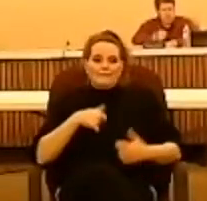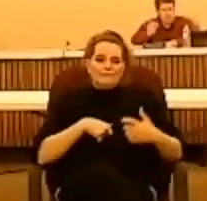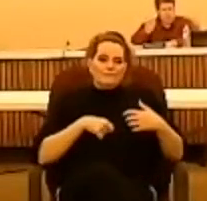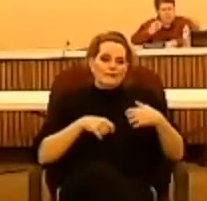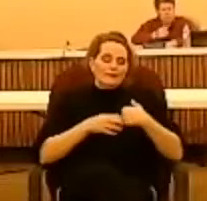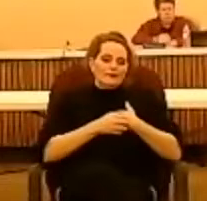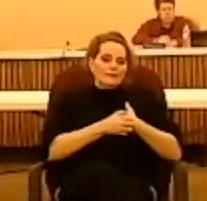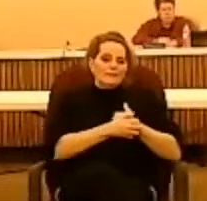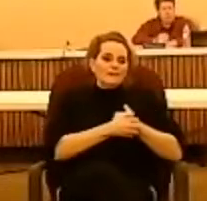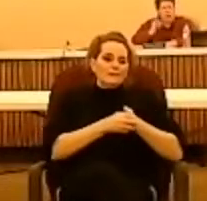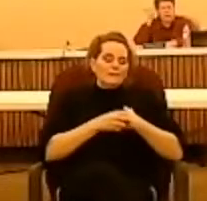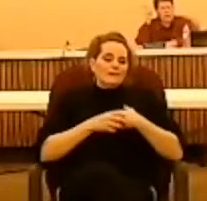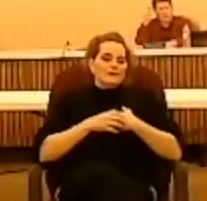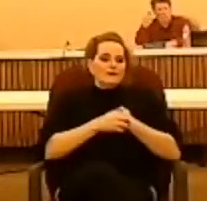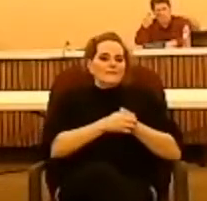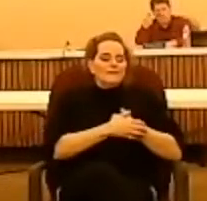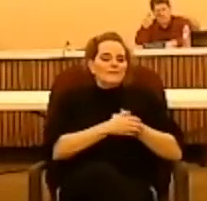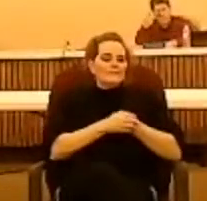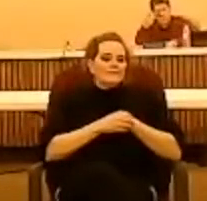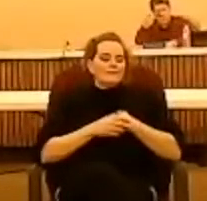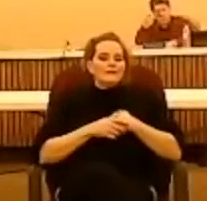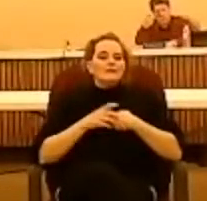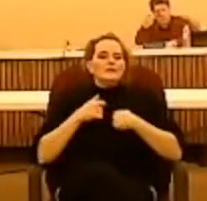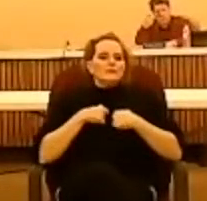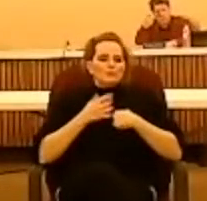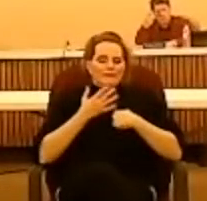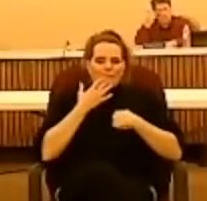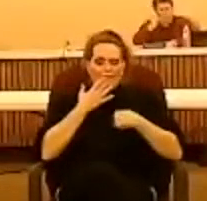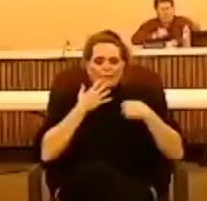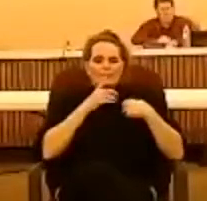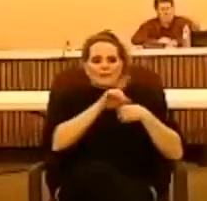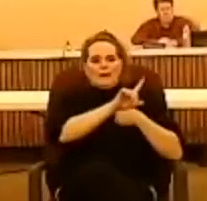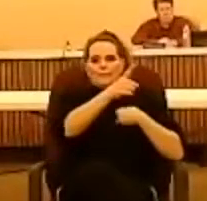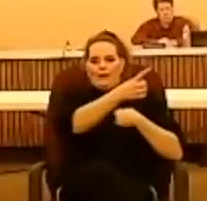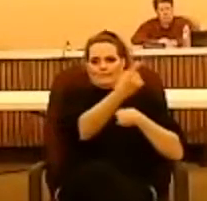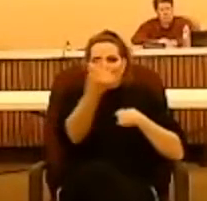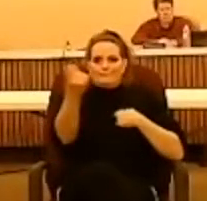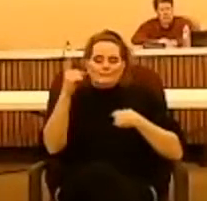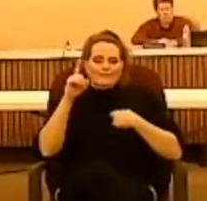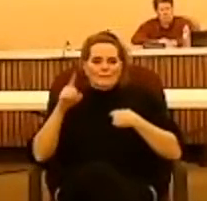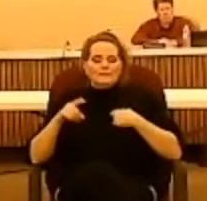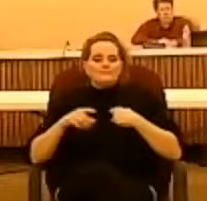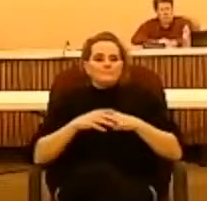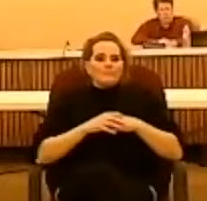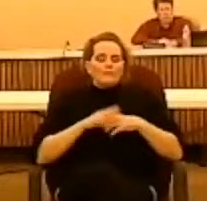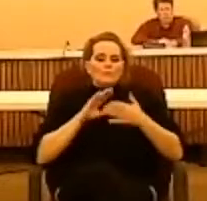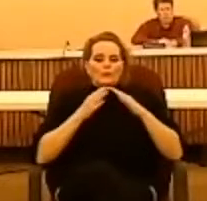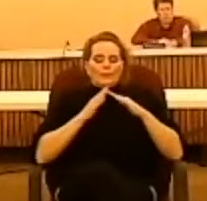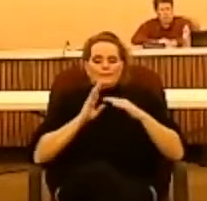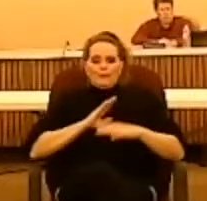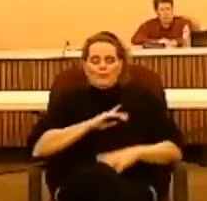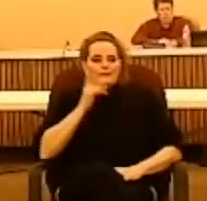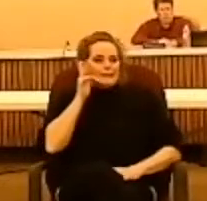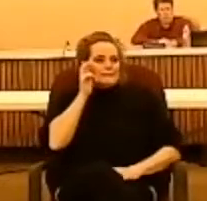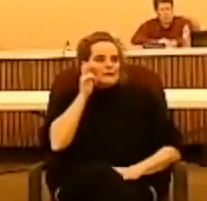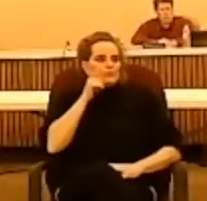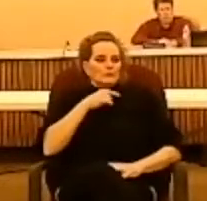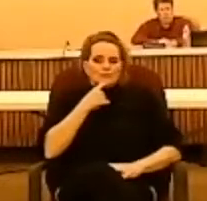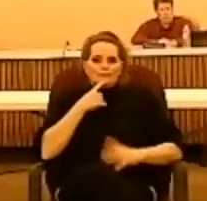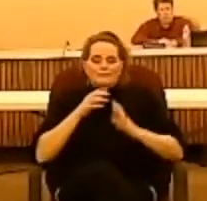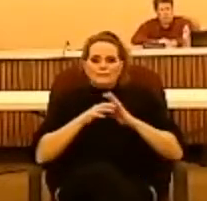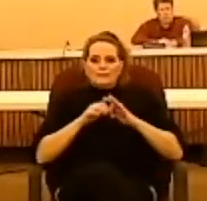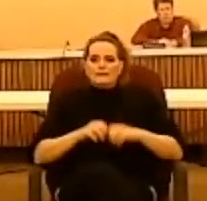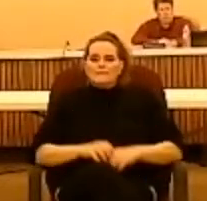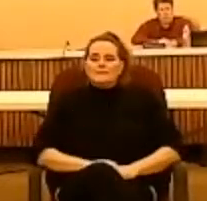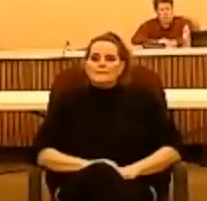Yep. I was just going to confirm. Do me a favor and speak at the microphone so that the town clerk can hear you.